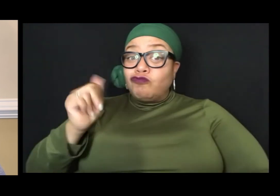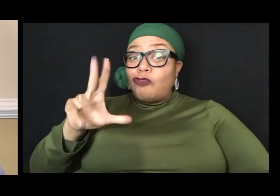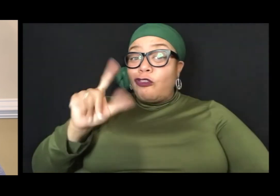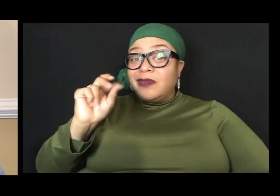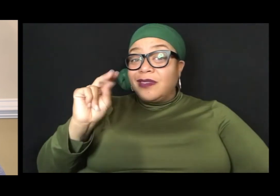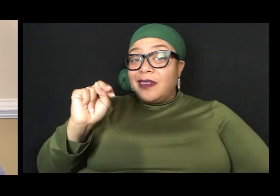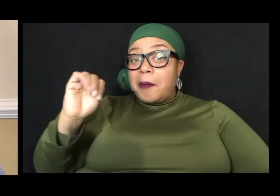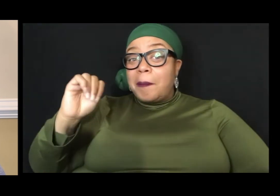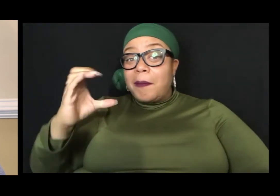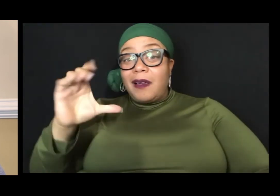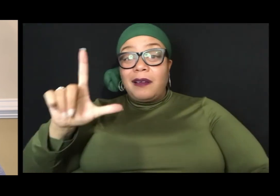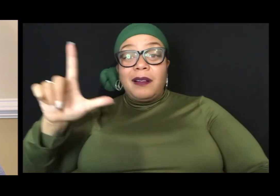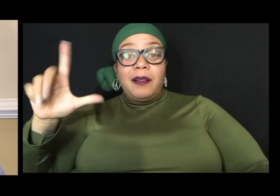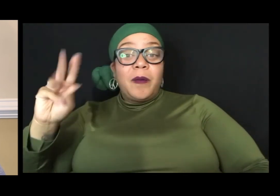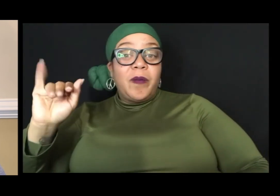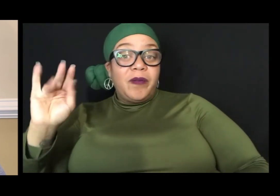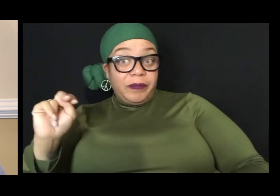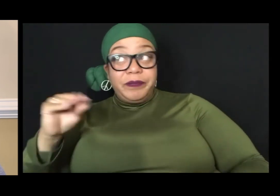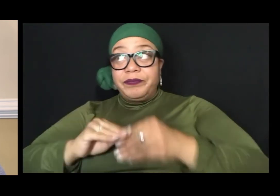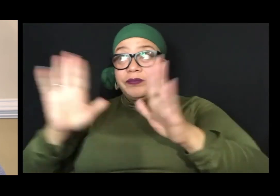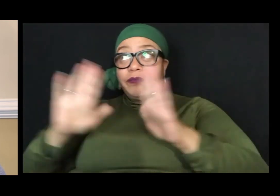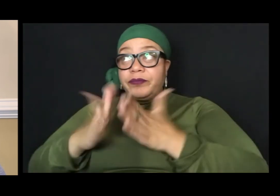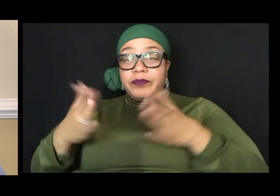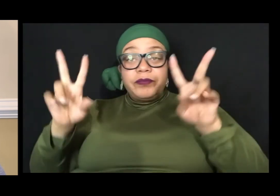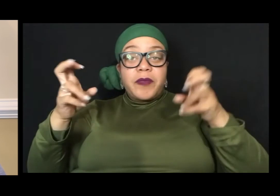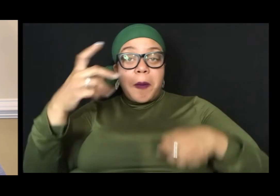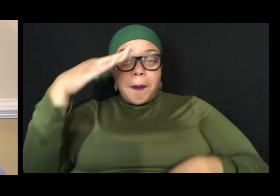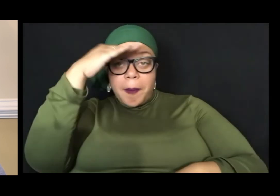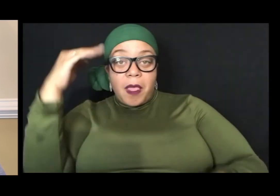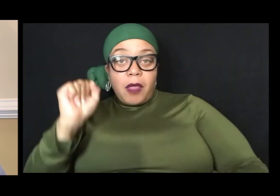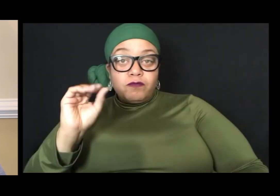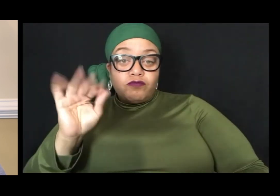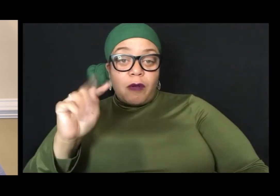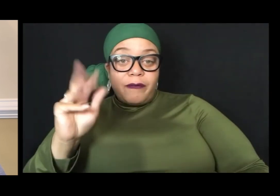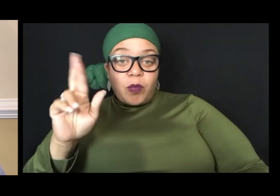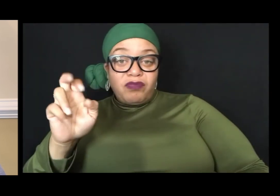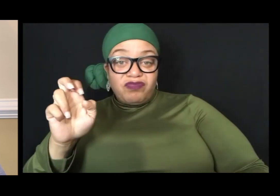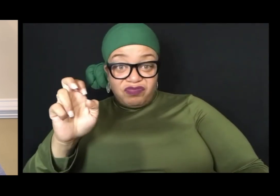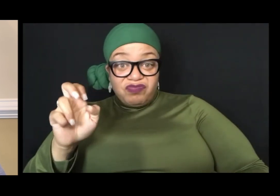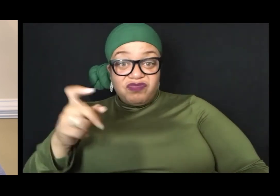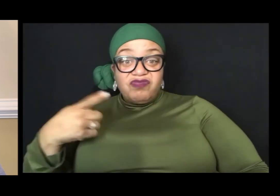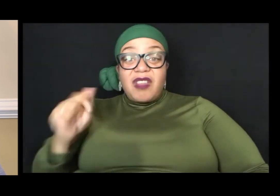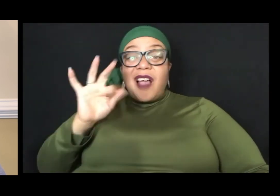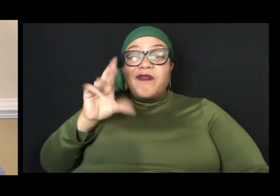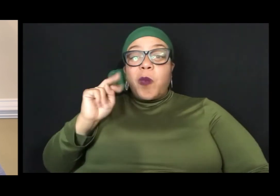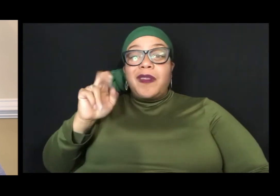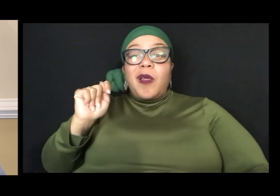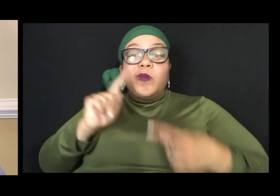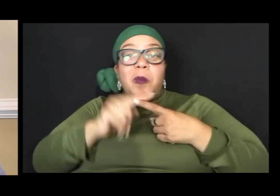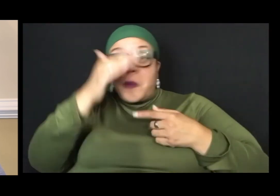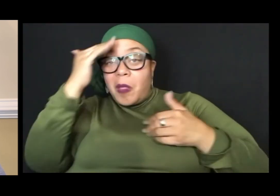the Internet and Racial Justice, From the Afronet to Black Lives Matter, wrote, if we don't want